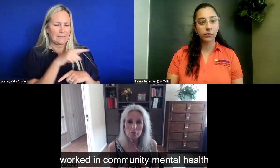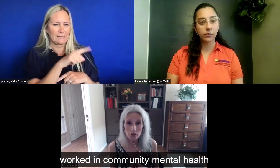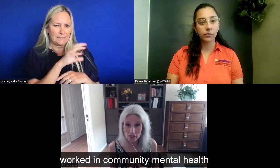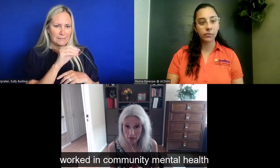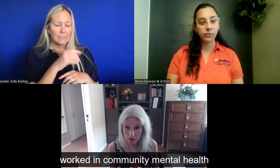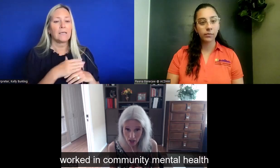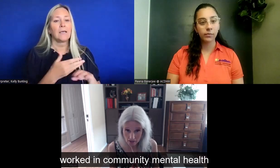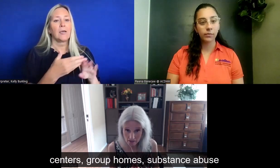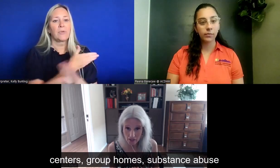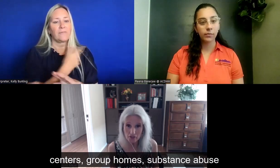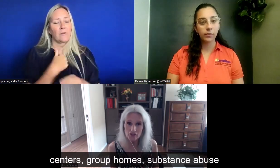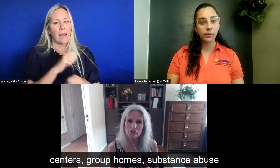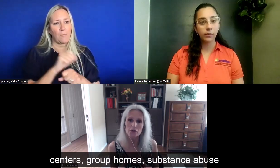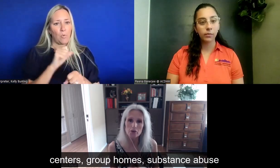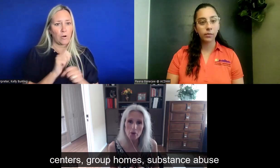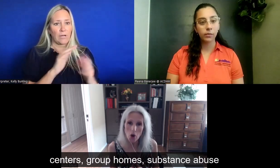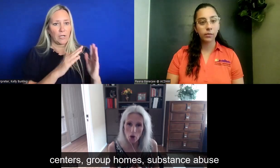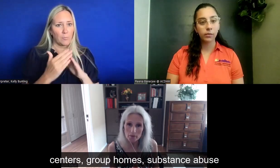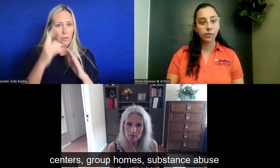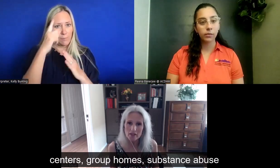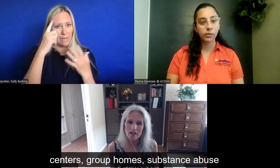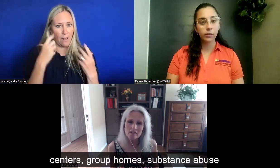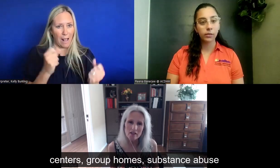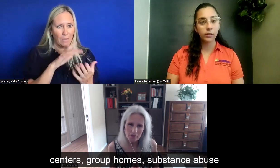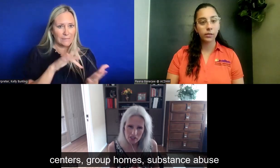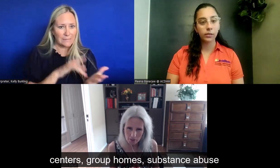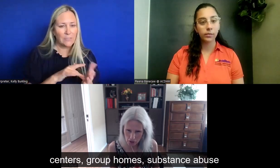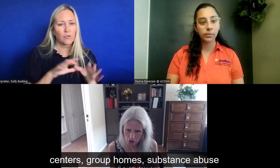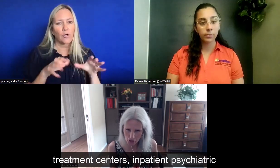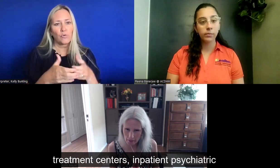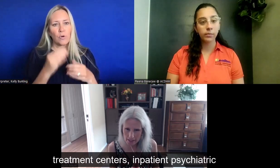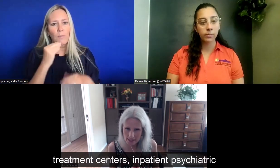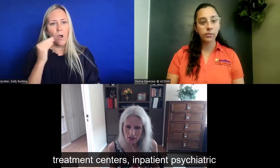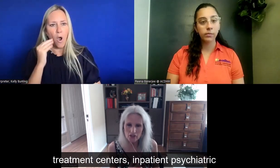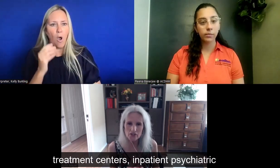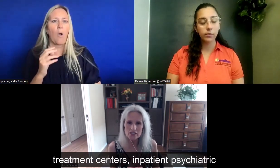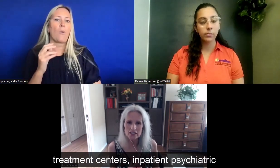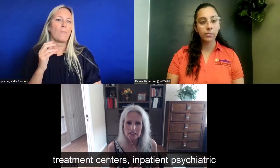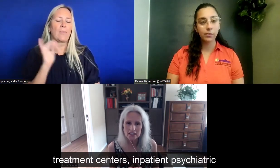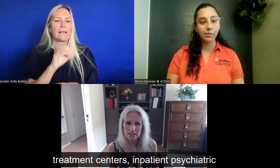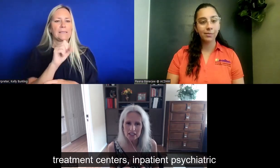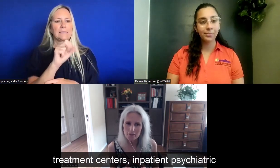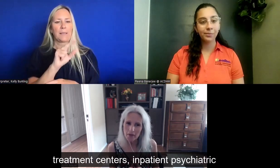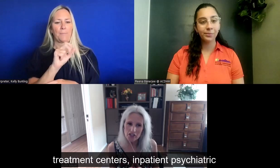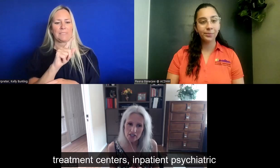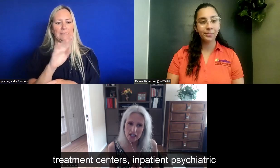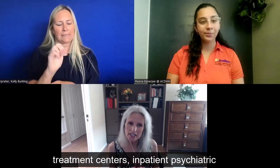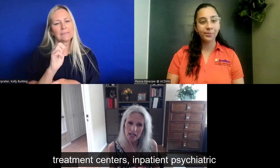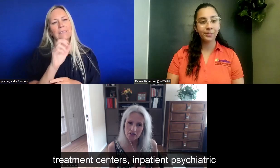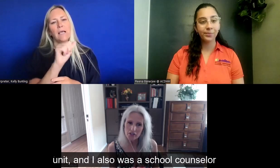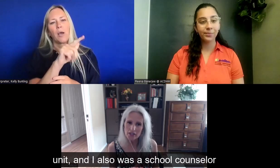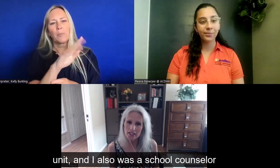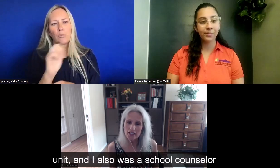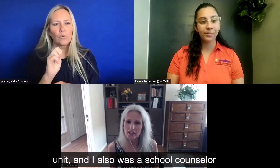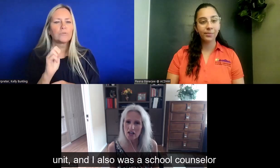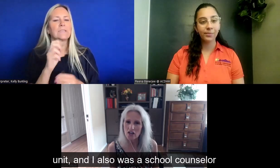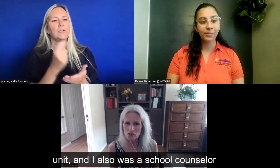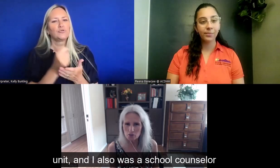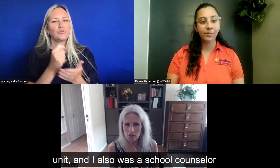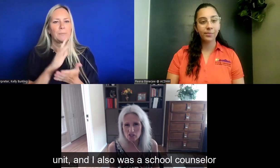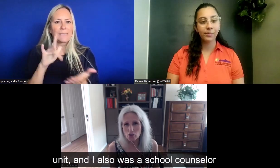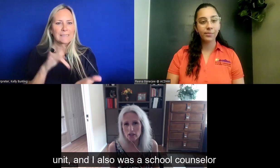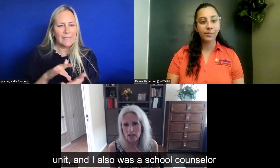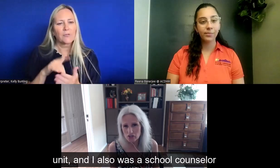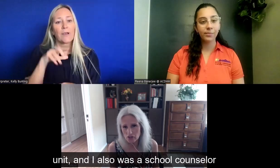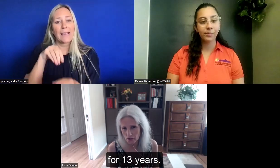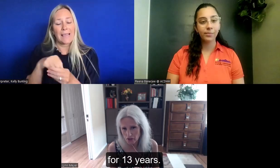in community mental health centers, group homes, substance abuse treatment centers, inpatient psychiatric unit, and then I also